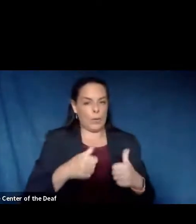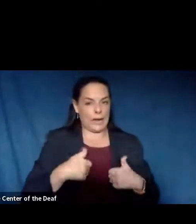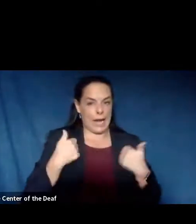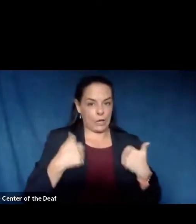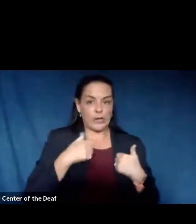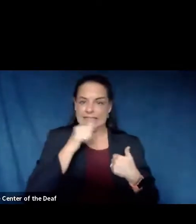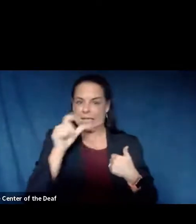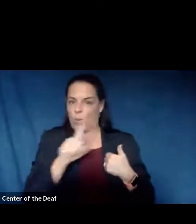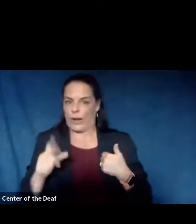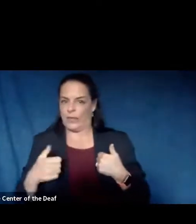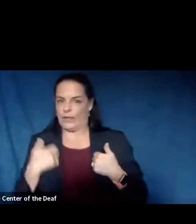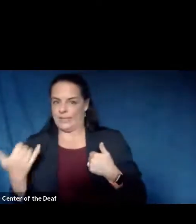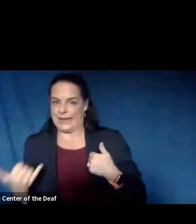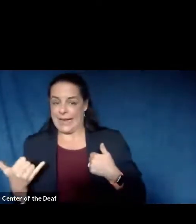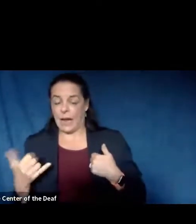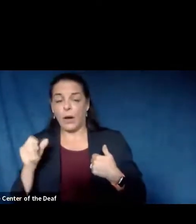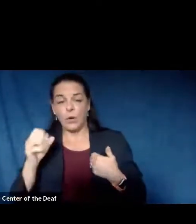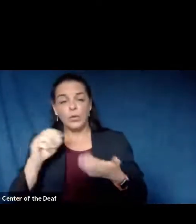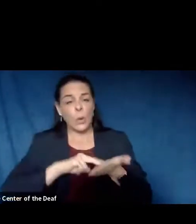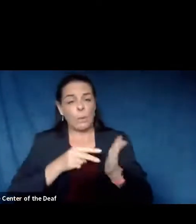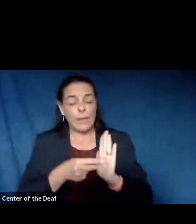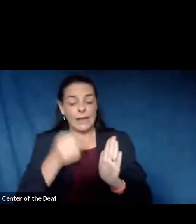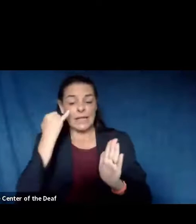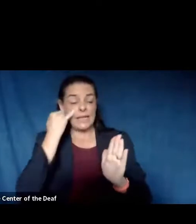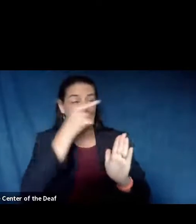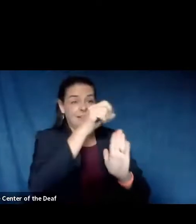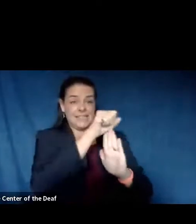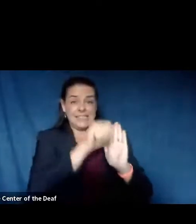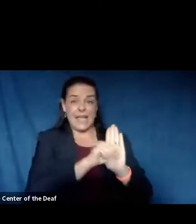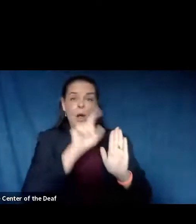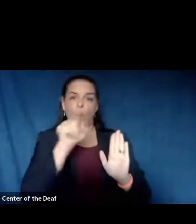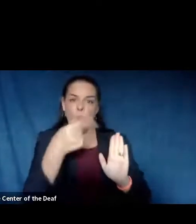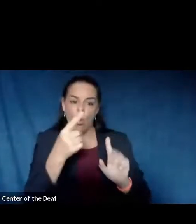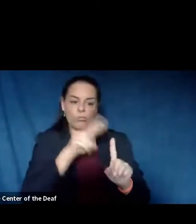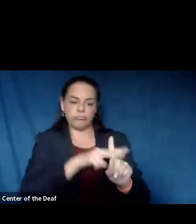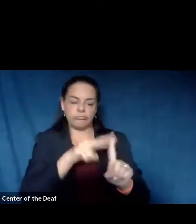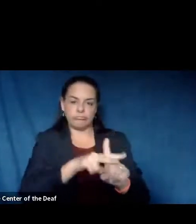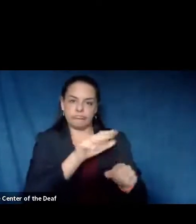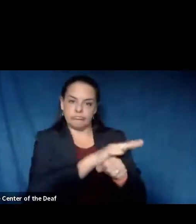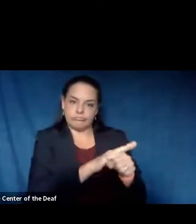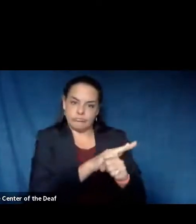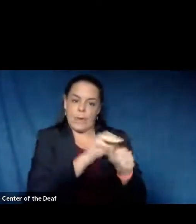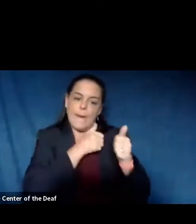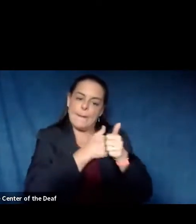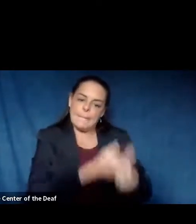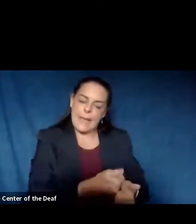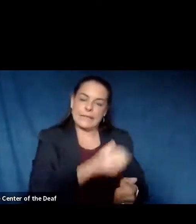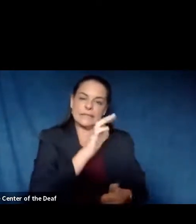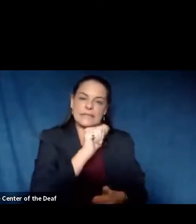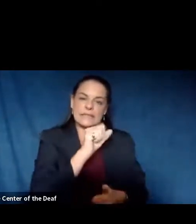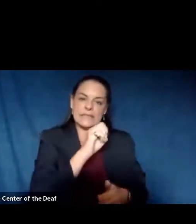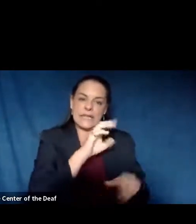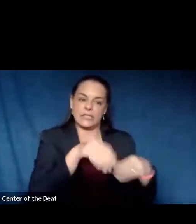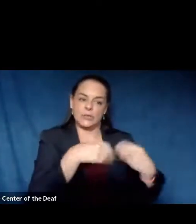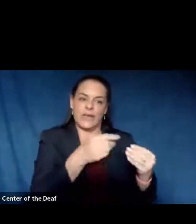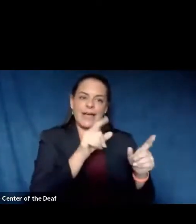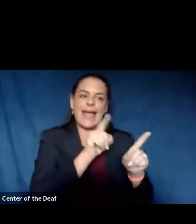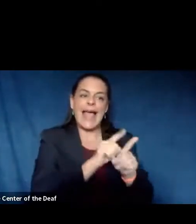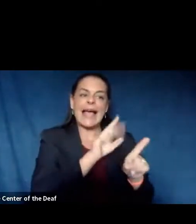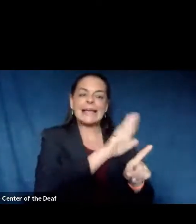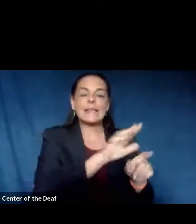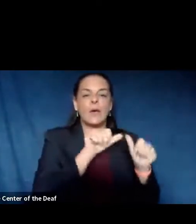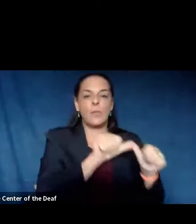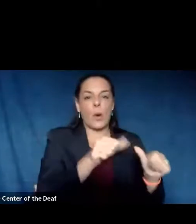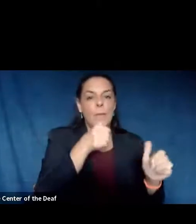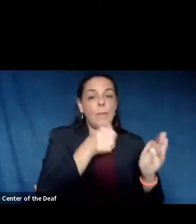data. Basically, what that means is the state's data was only assigning jurisdiction based on what the cases provided as their permanent mailing address. Again,